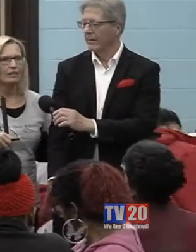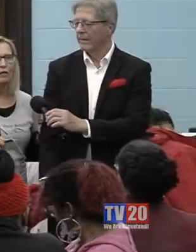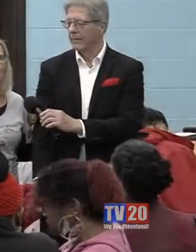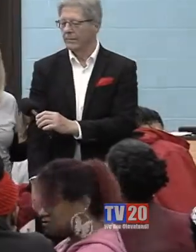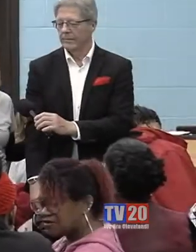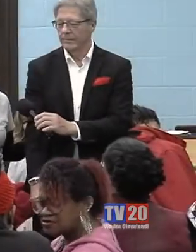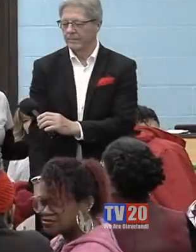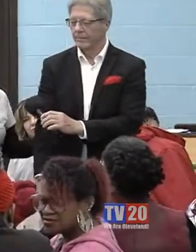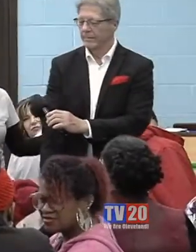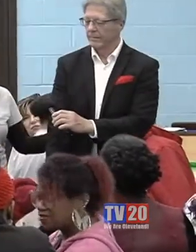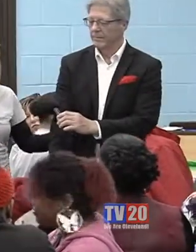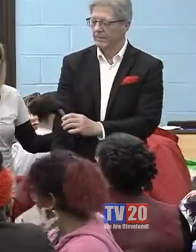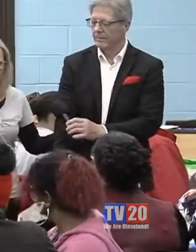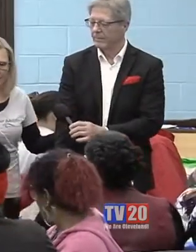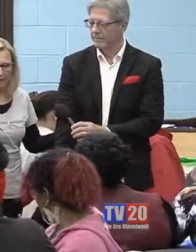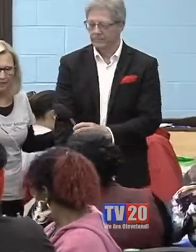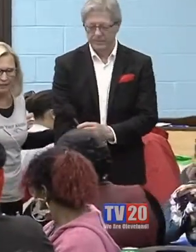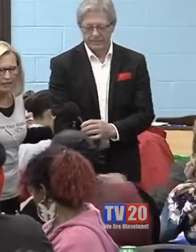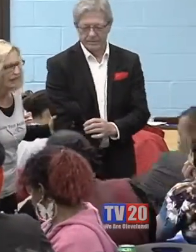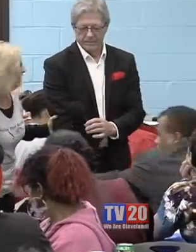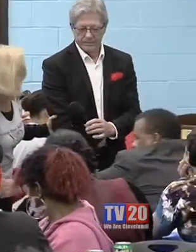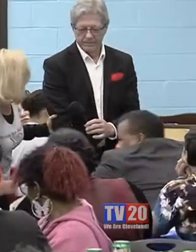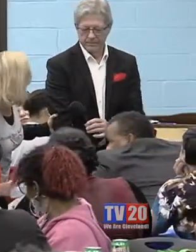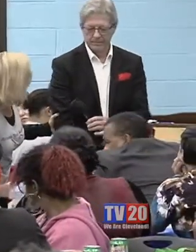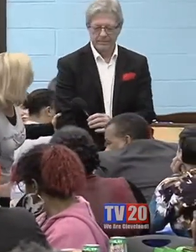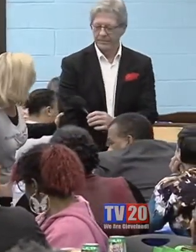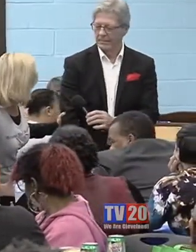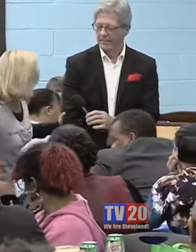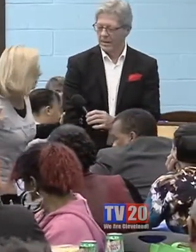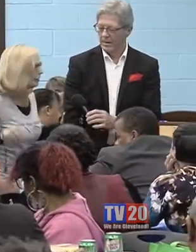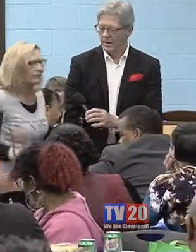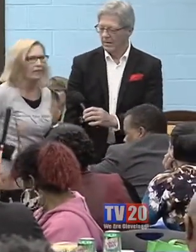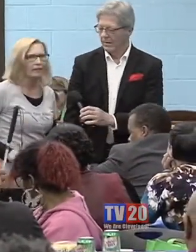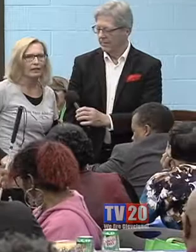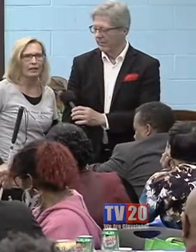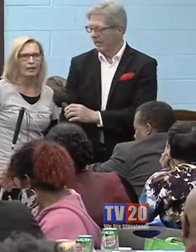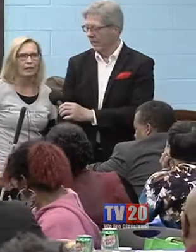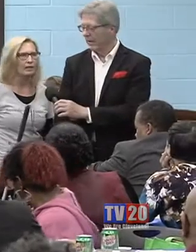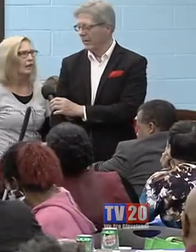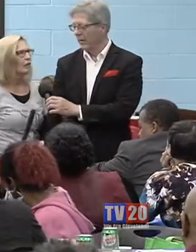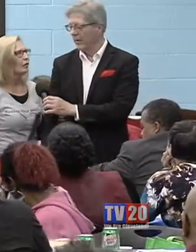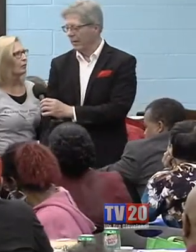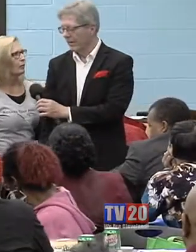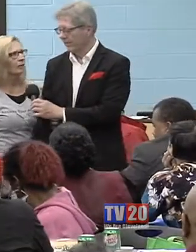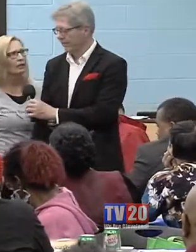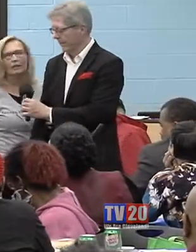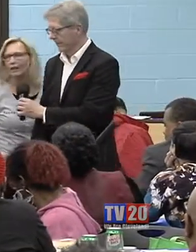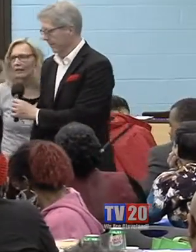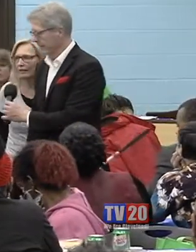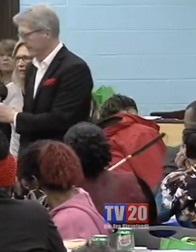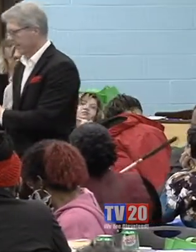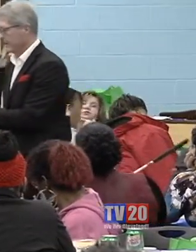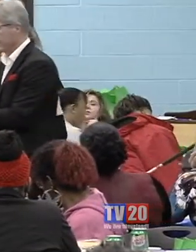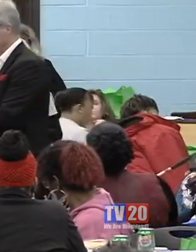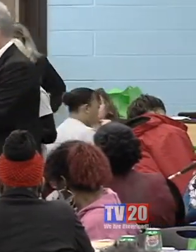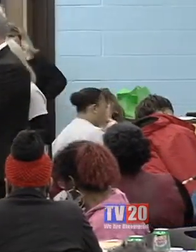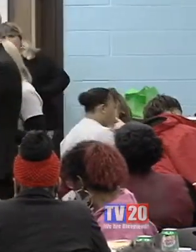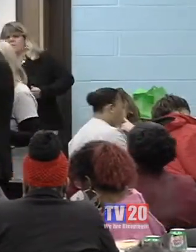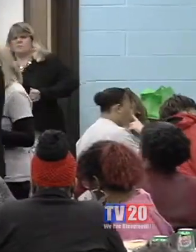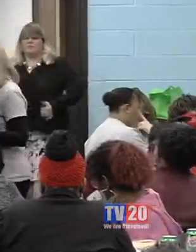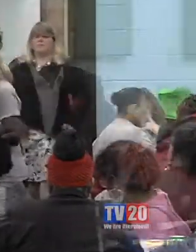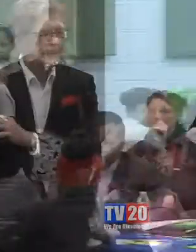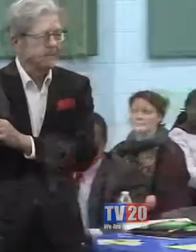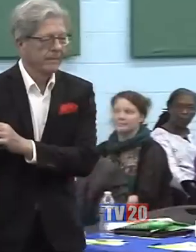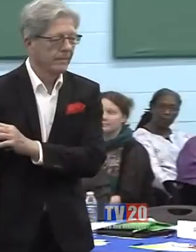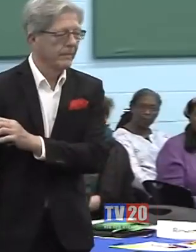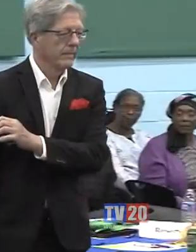All right, so I'm gonna set my cane down so he can actually navigate me through the area